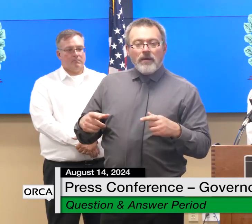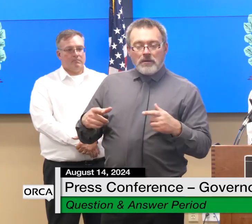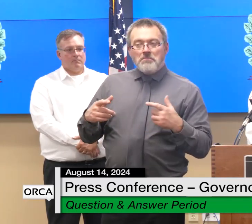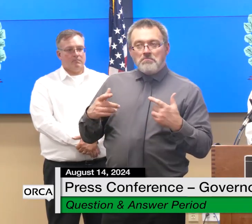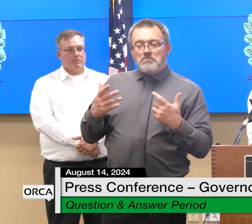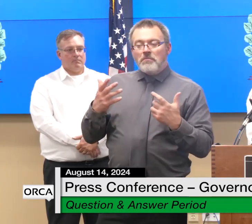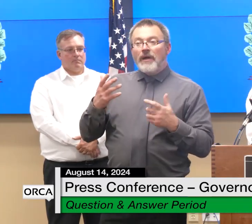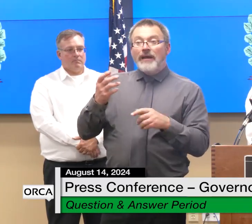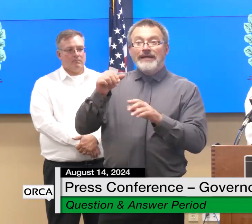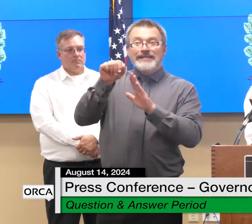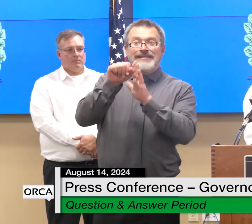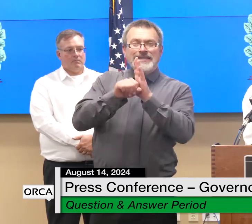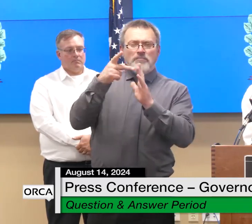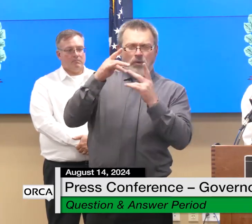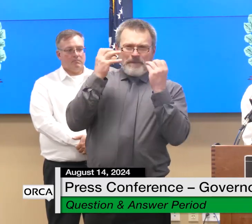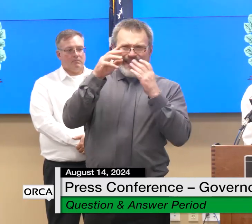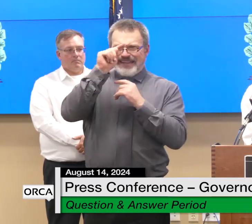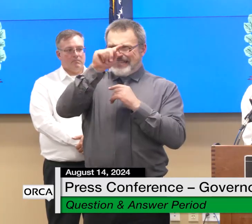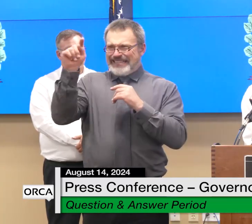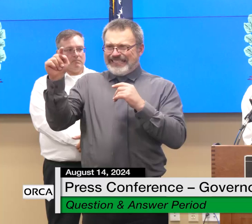had to have some cancellations.